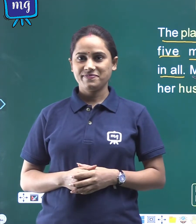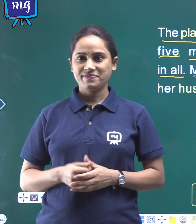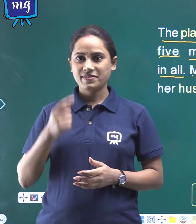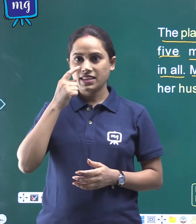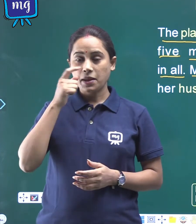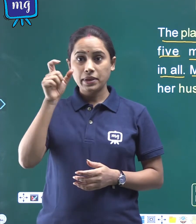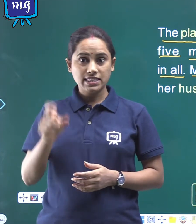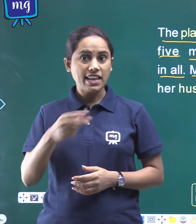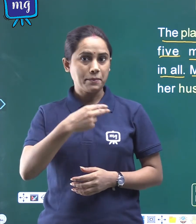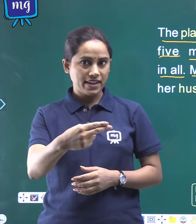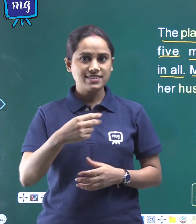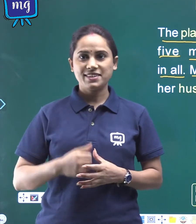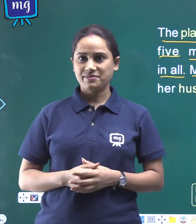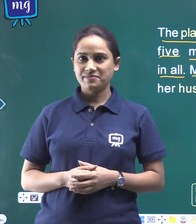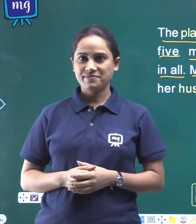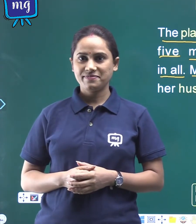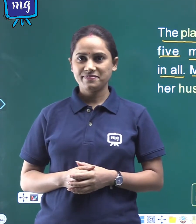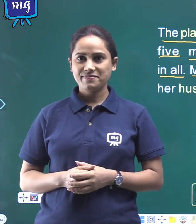Mrs. Annie Pearson,